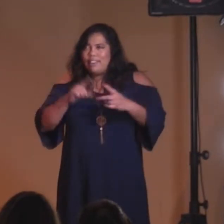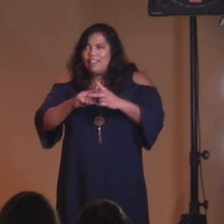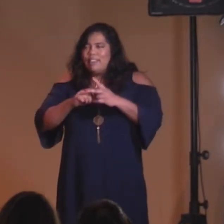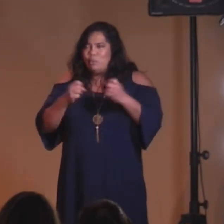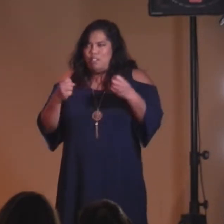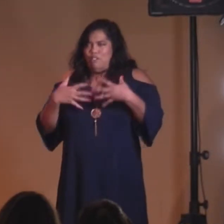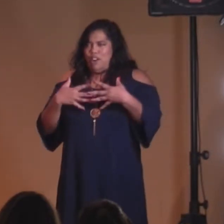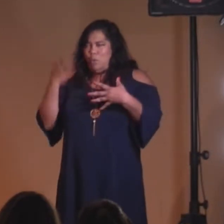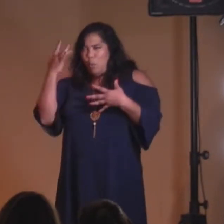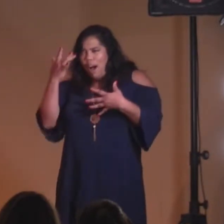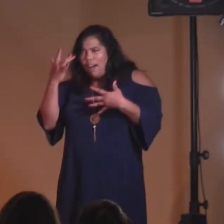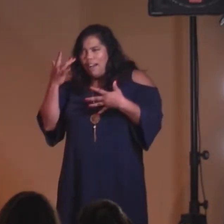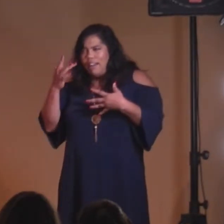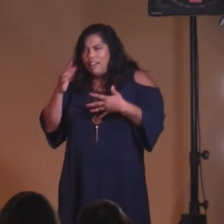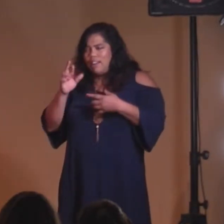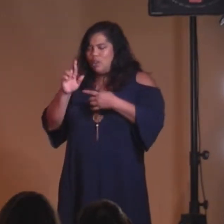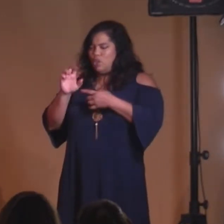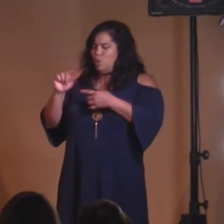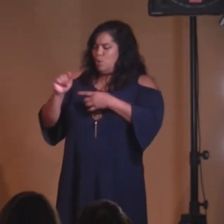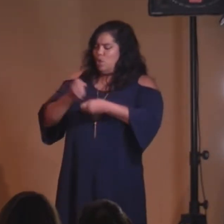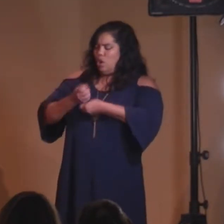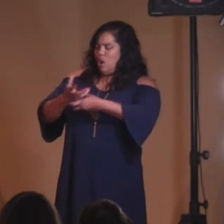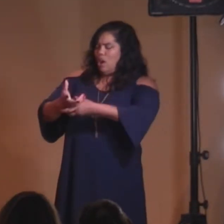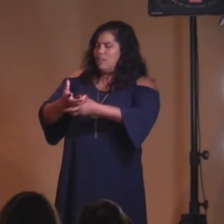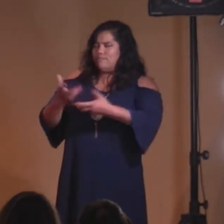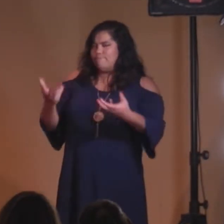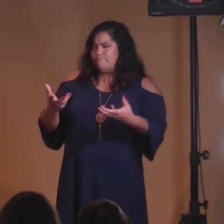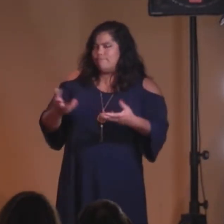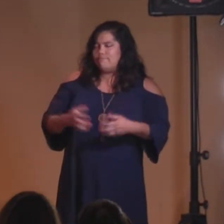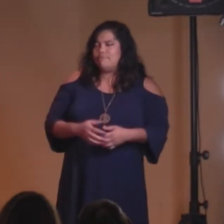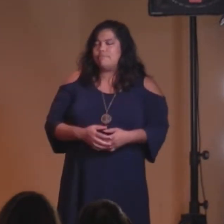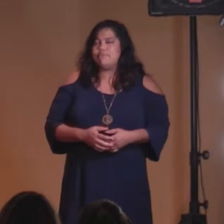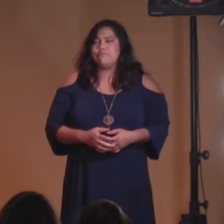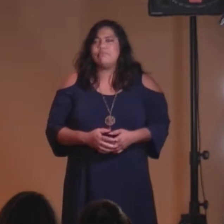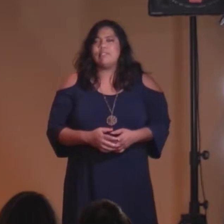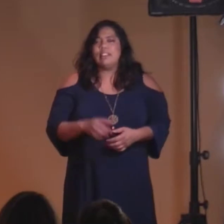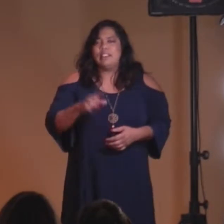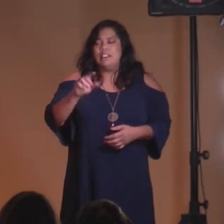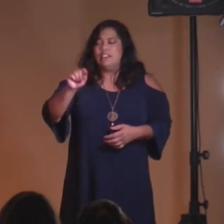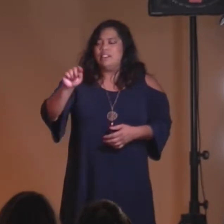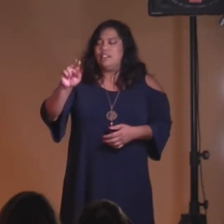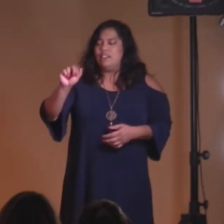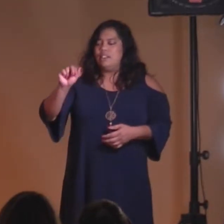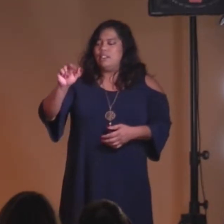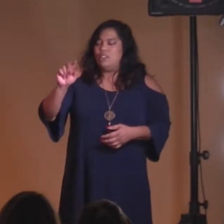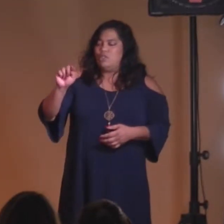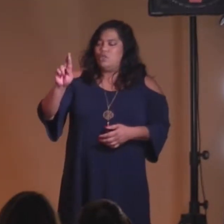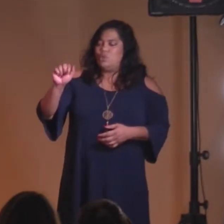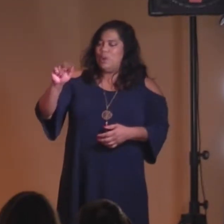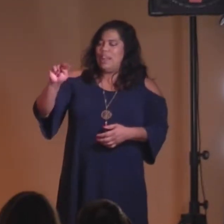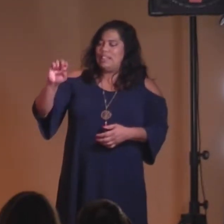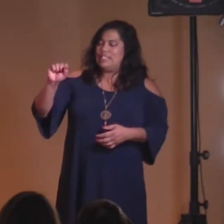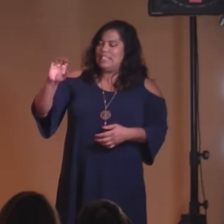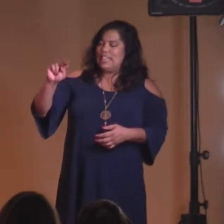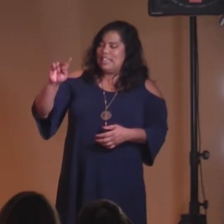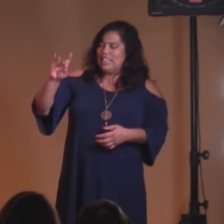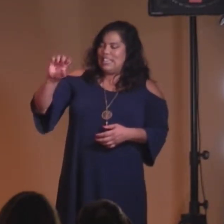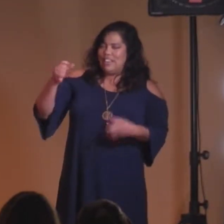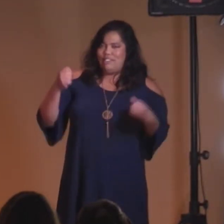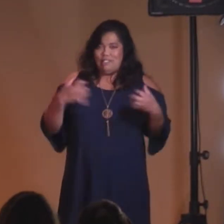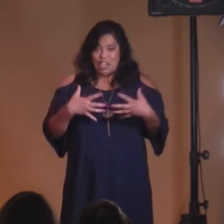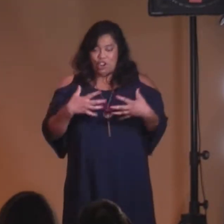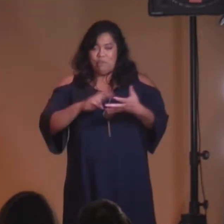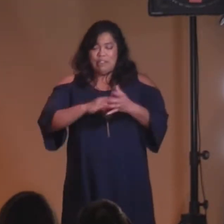But if we're going to talk about today, we're talking about this idea of transcending fear, then we have to be willing to look at it squarely